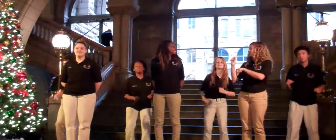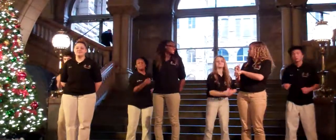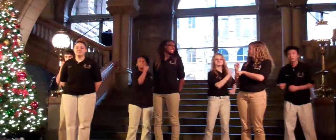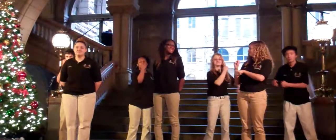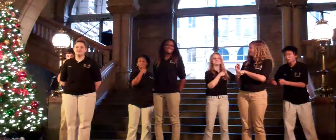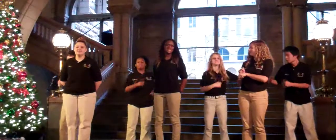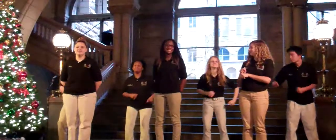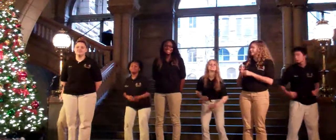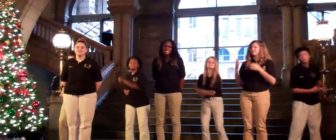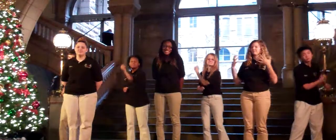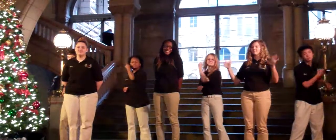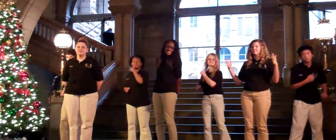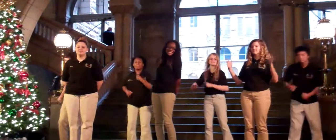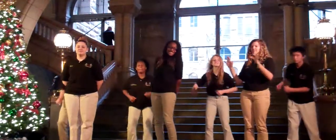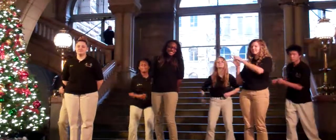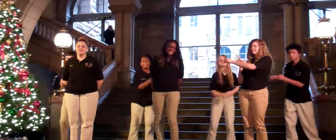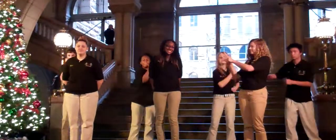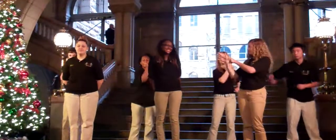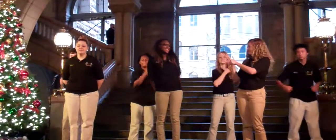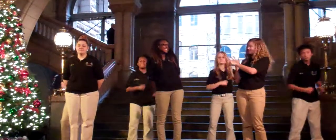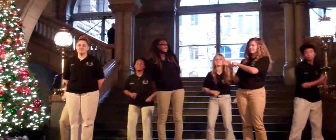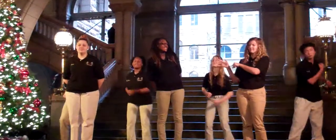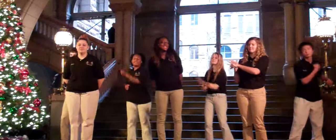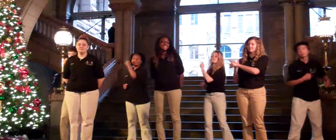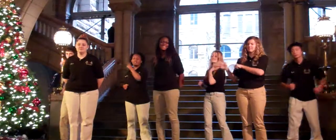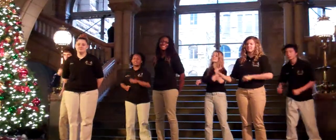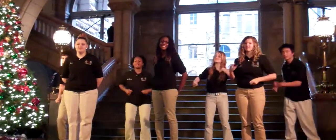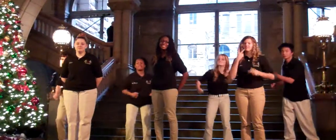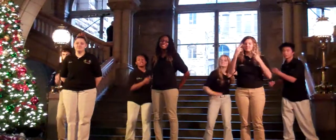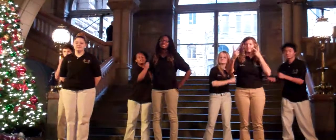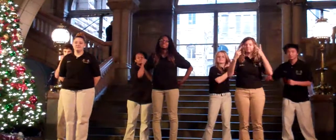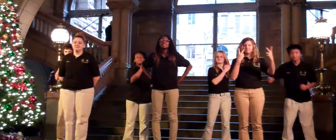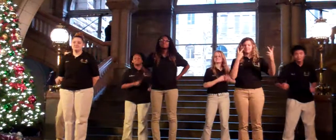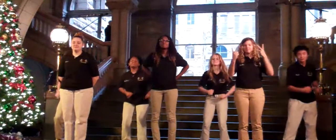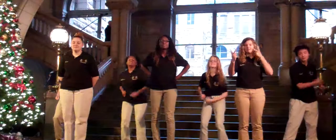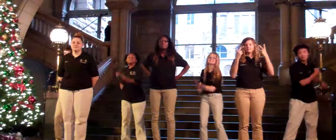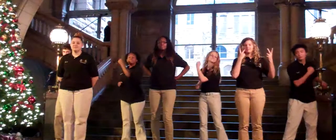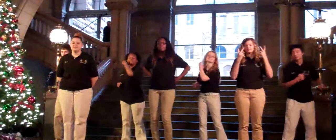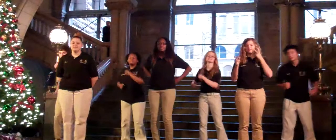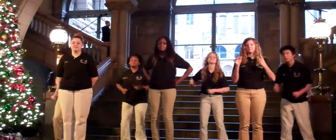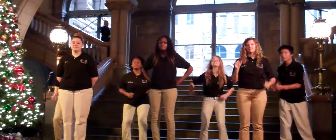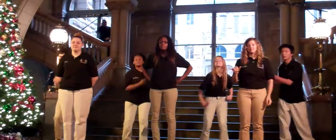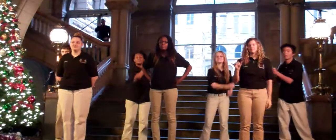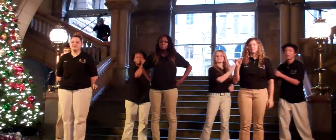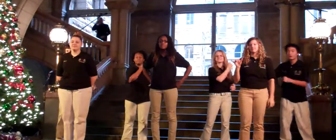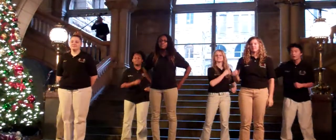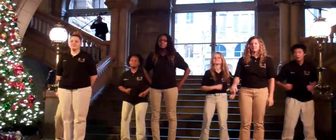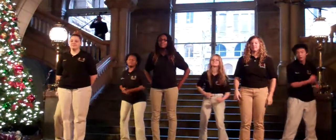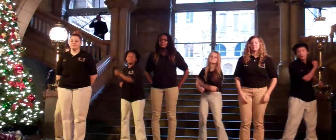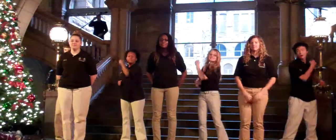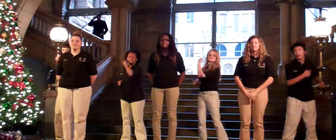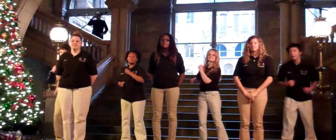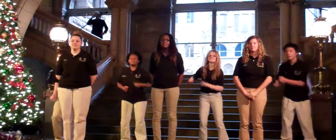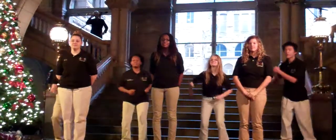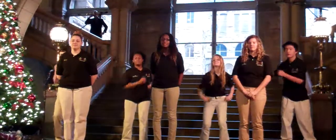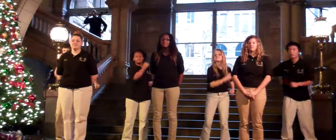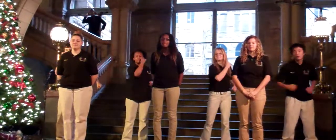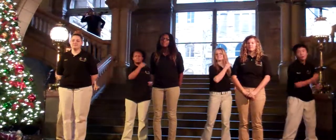her, get her in the sky and love, I'm up, speaking up. I got me out